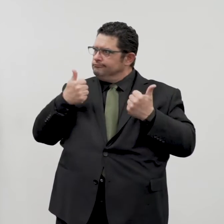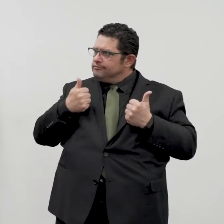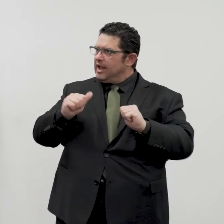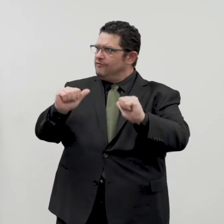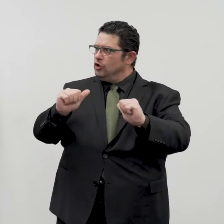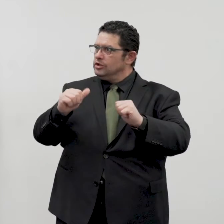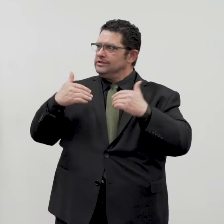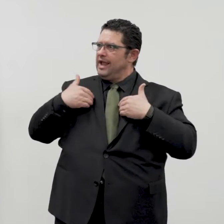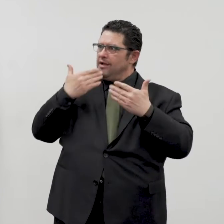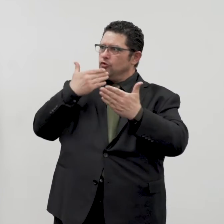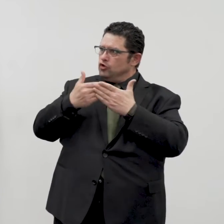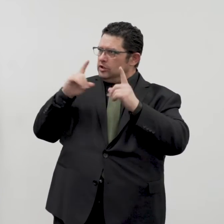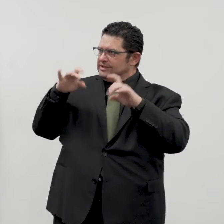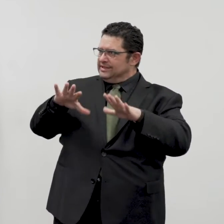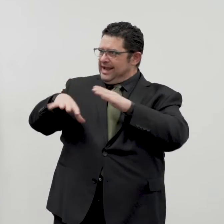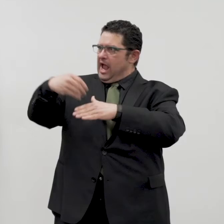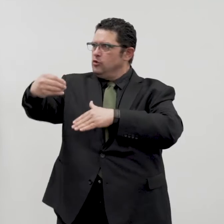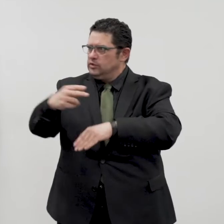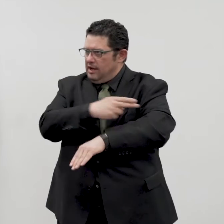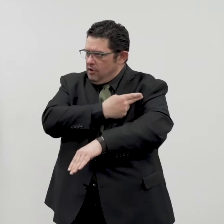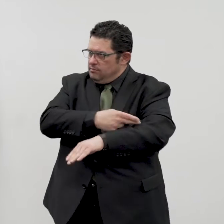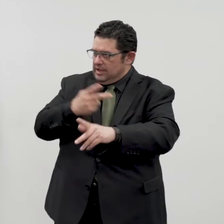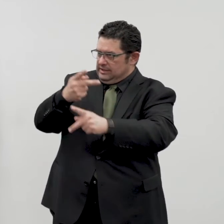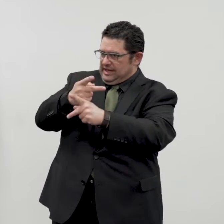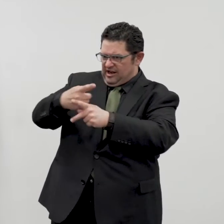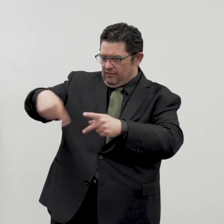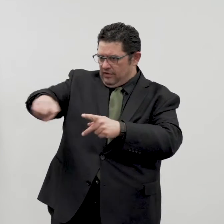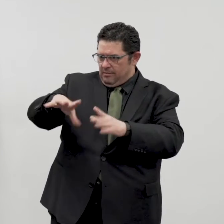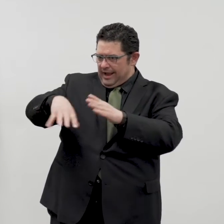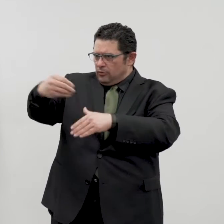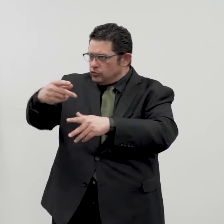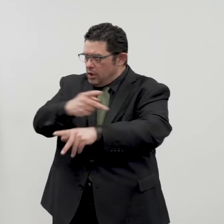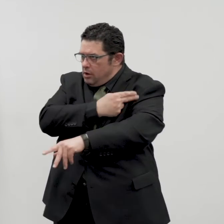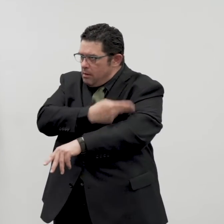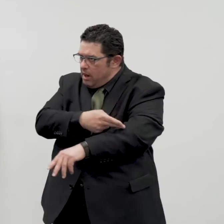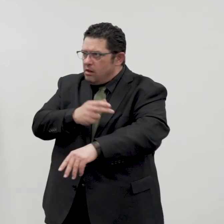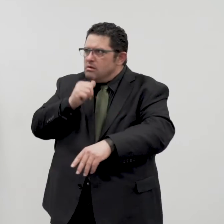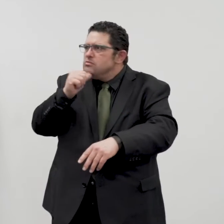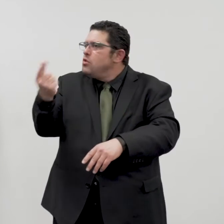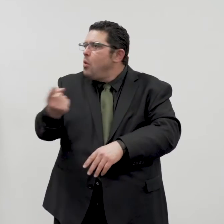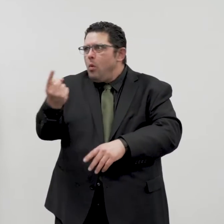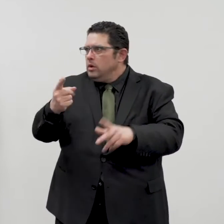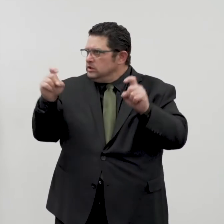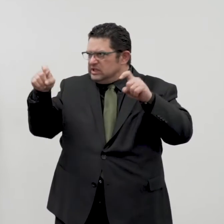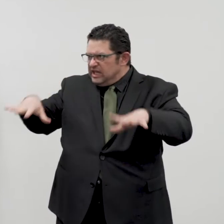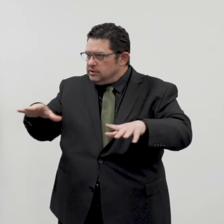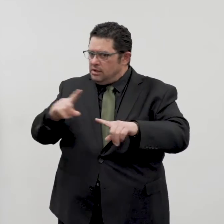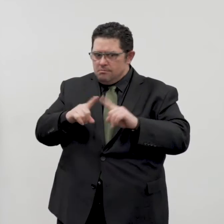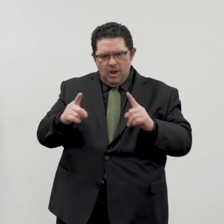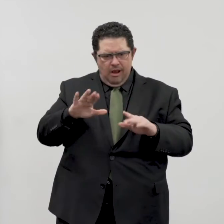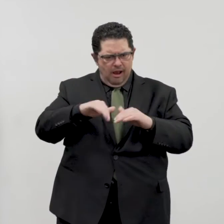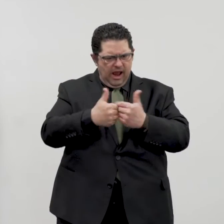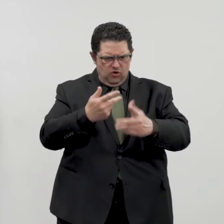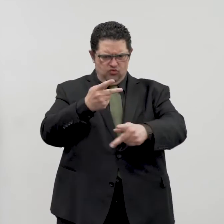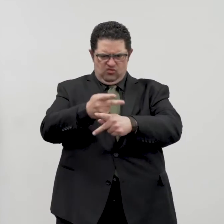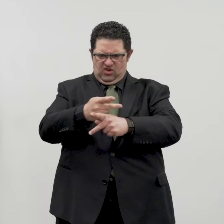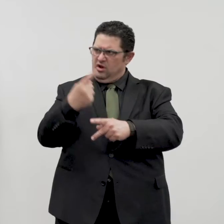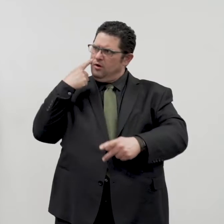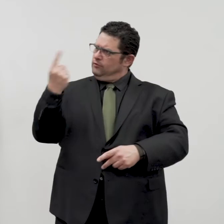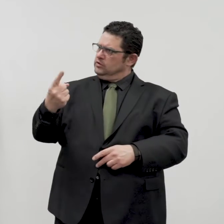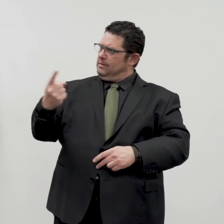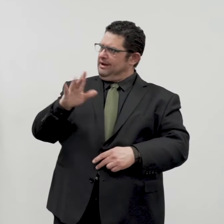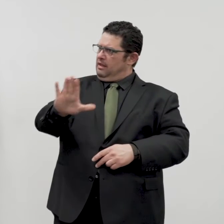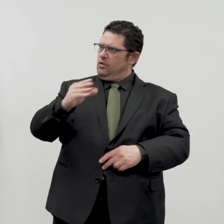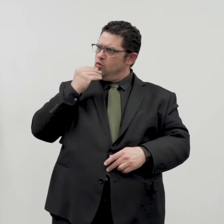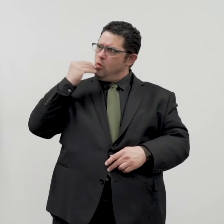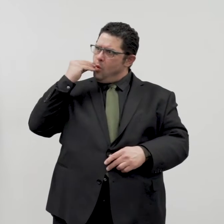environment outside of the hospital and take care of people outside of the hospital. And we're talking about not just testing, but how do you care for someone in their home?